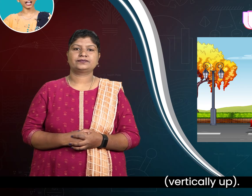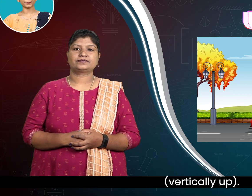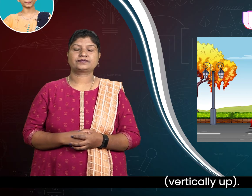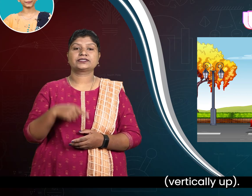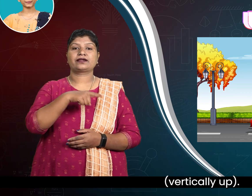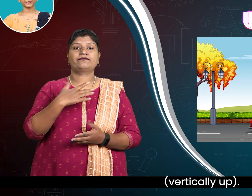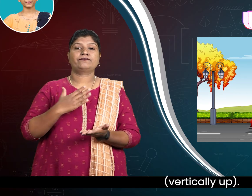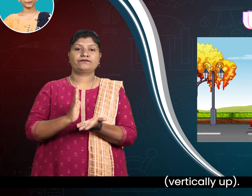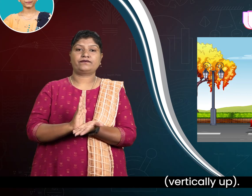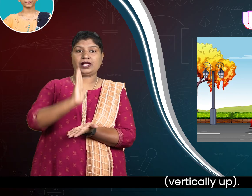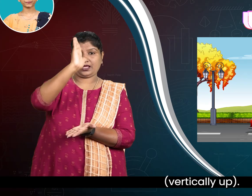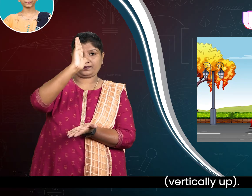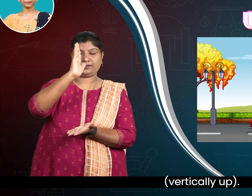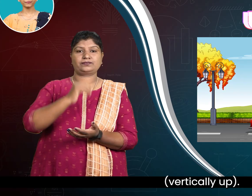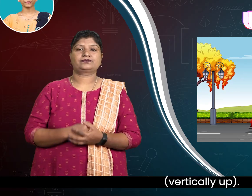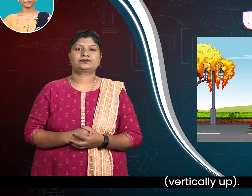vertically up.